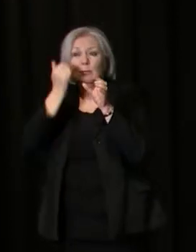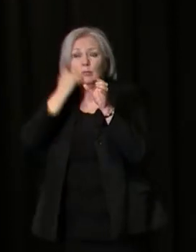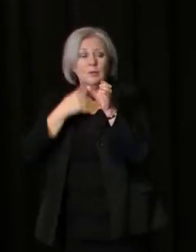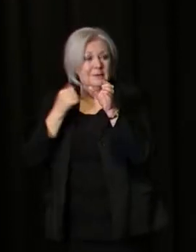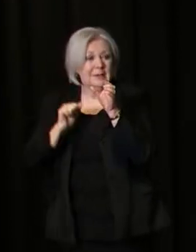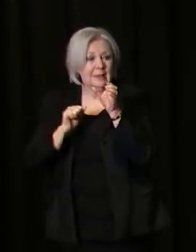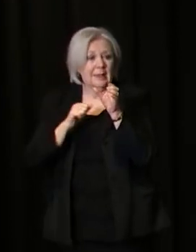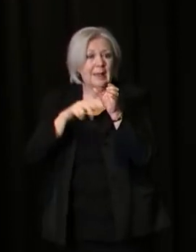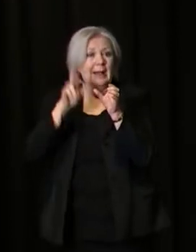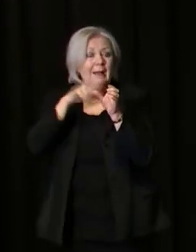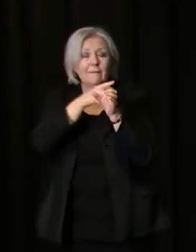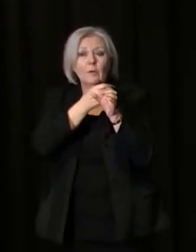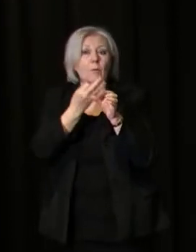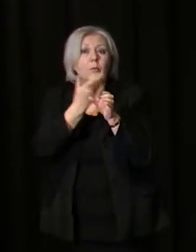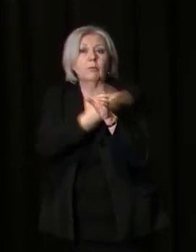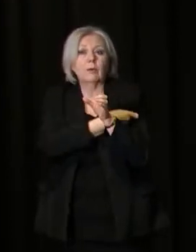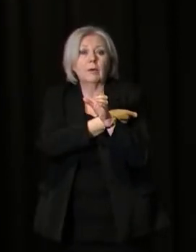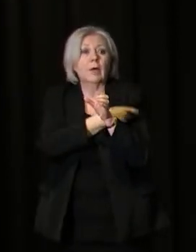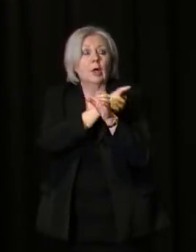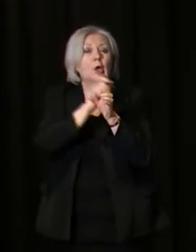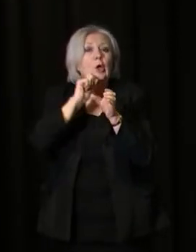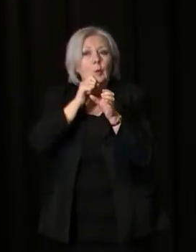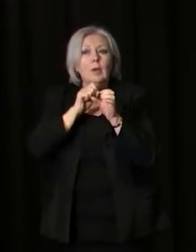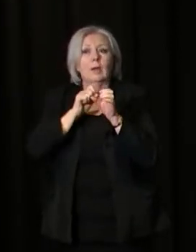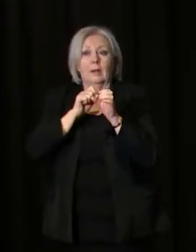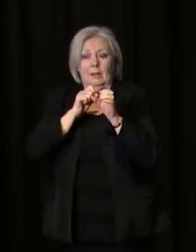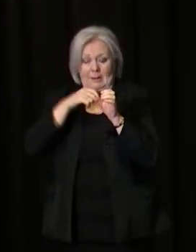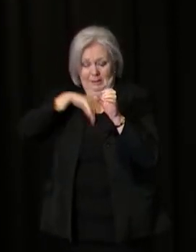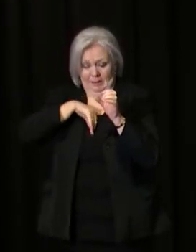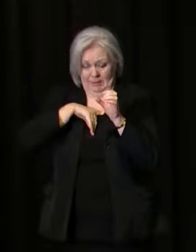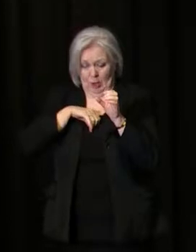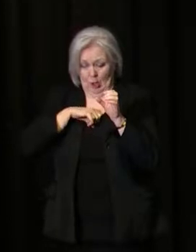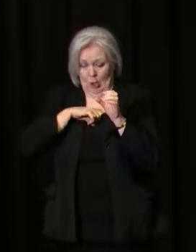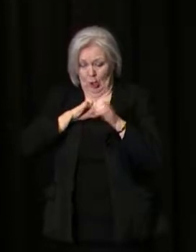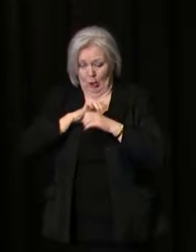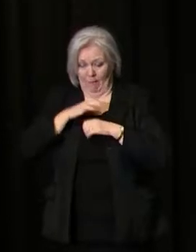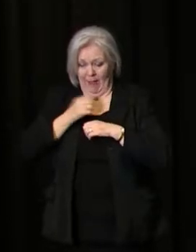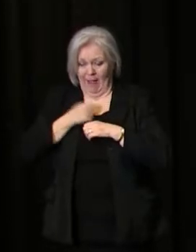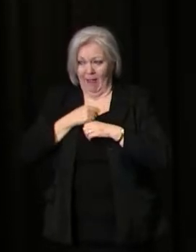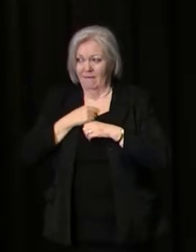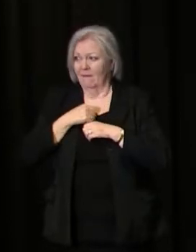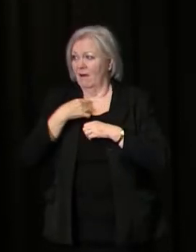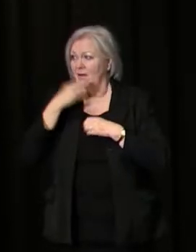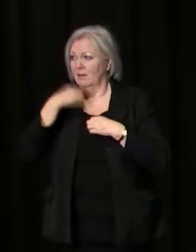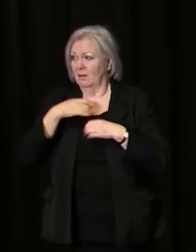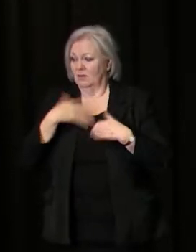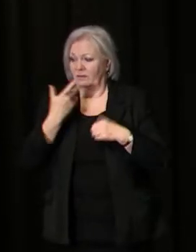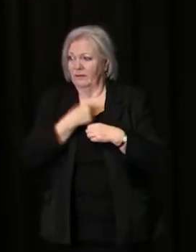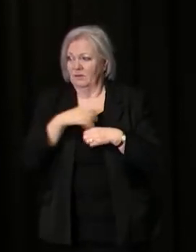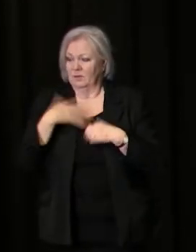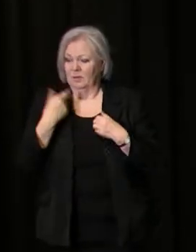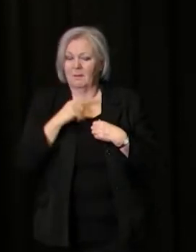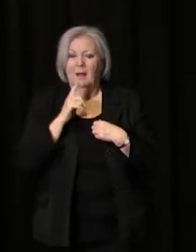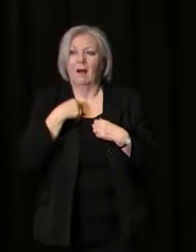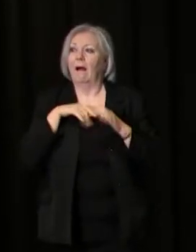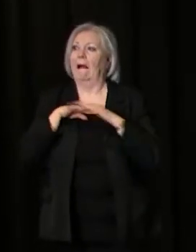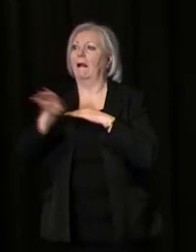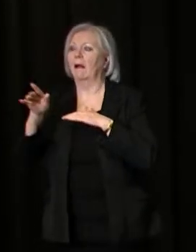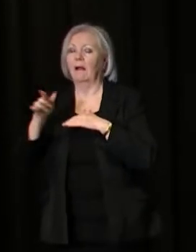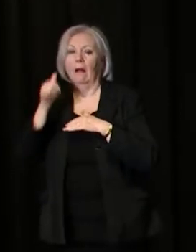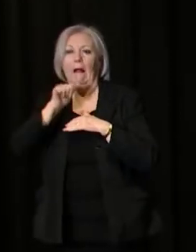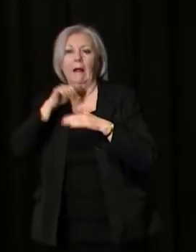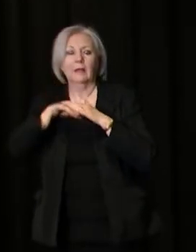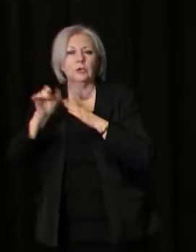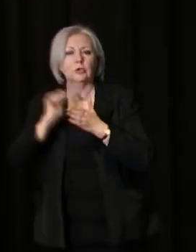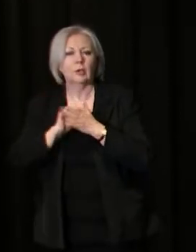spread it. You will make the job of our nurses harder. And if you're choosing to not be vaccinated, well, that is the wrong choice to make. That is different